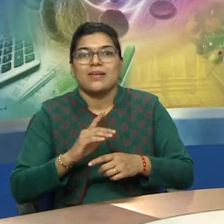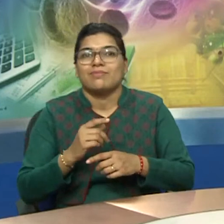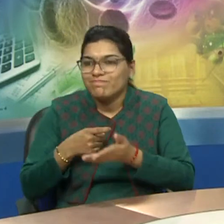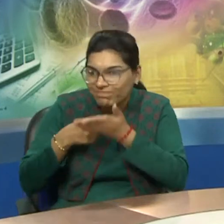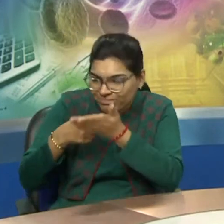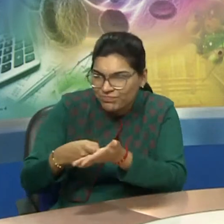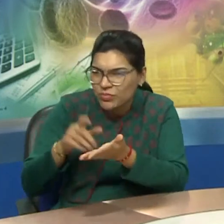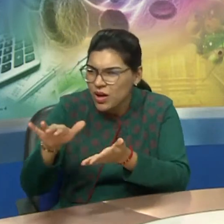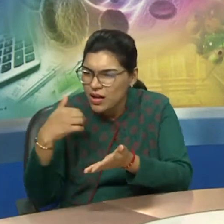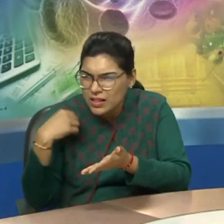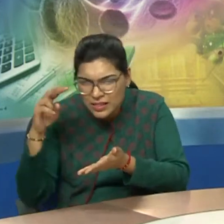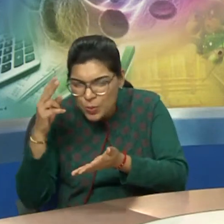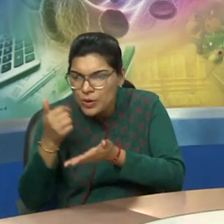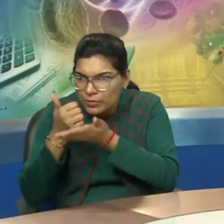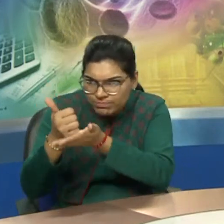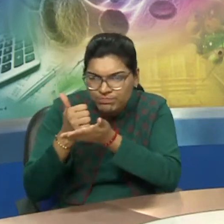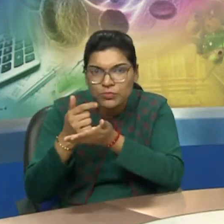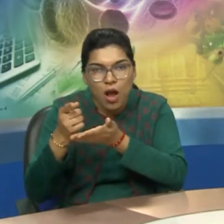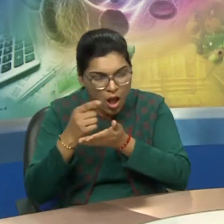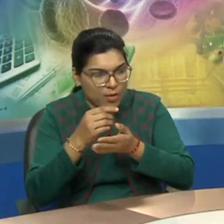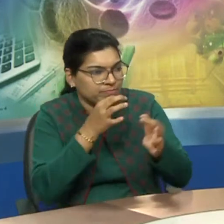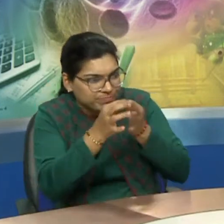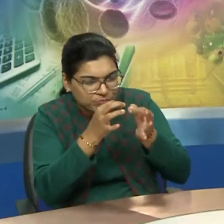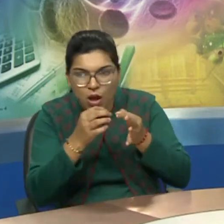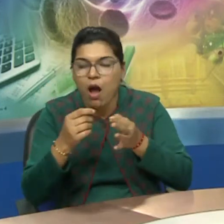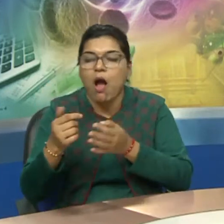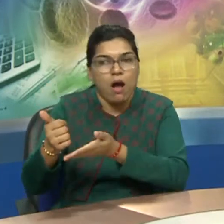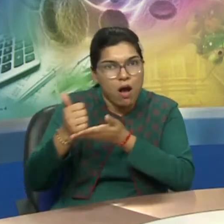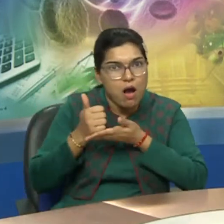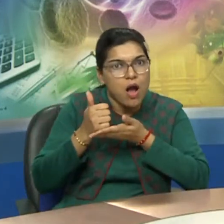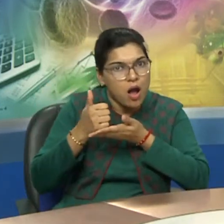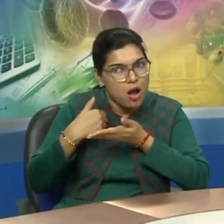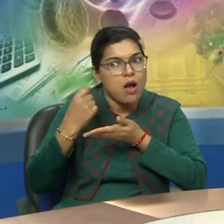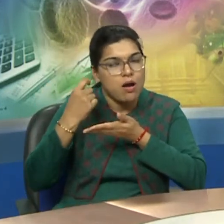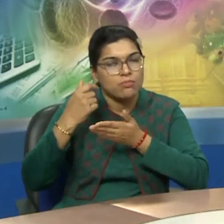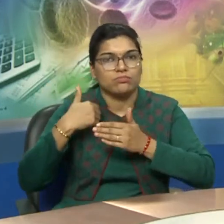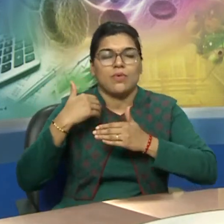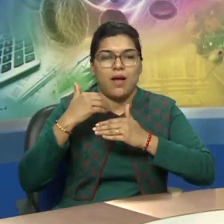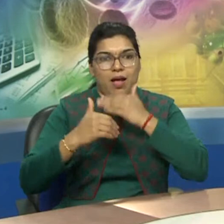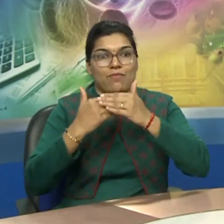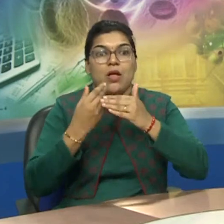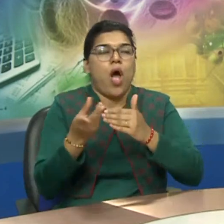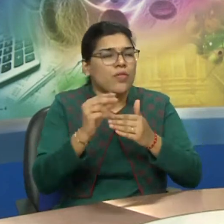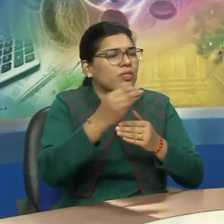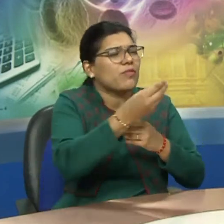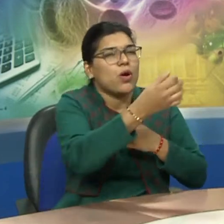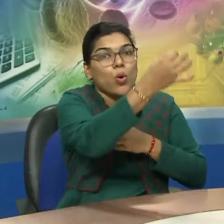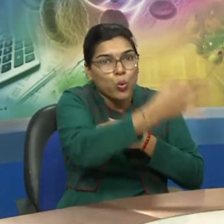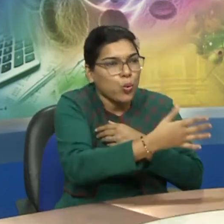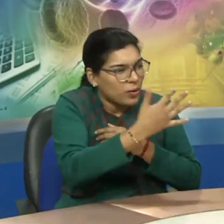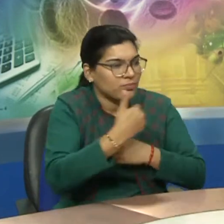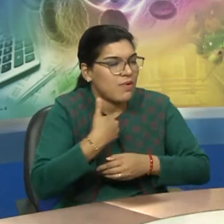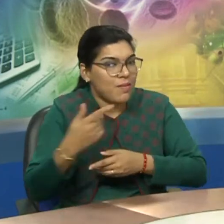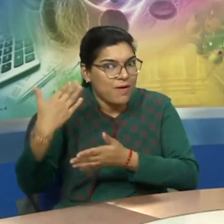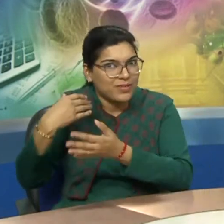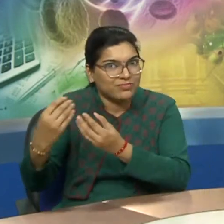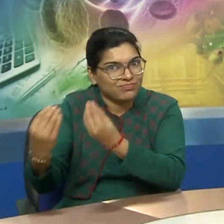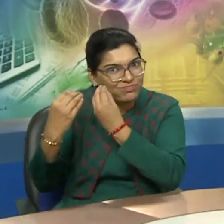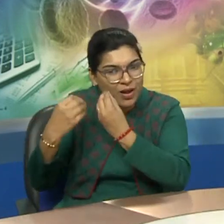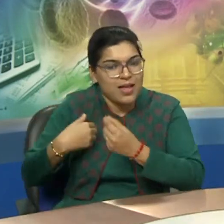And if we are working in a team, we should share our views with the team members. It should not be that